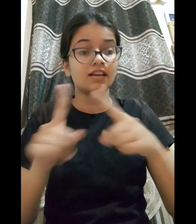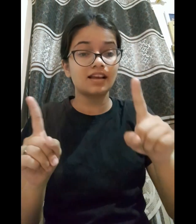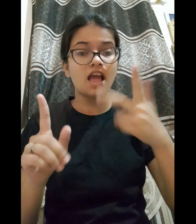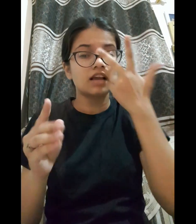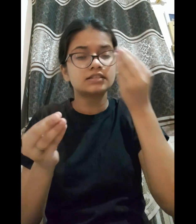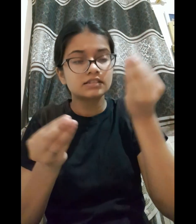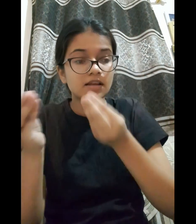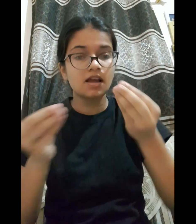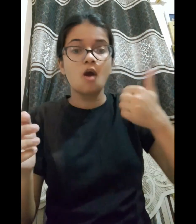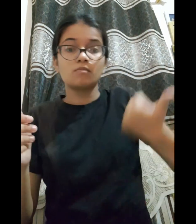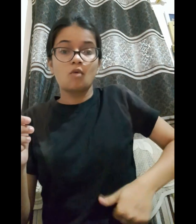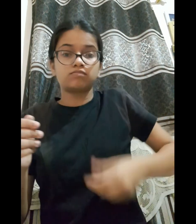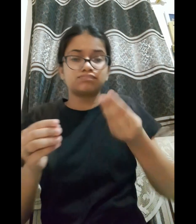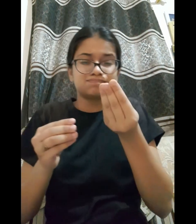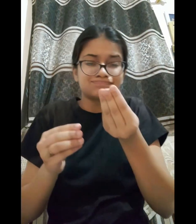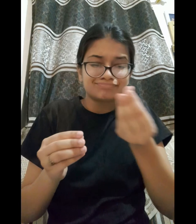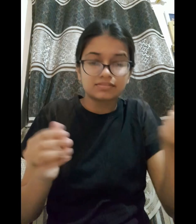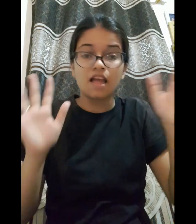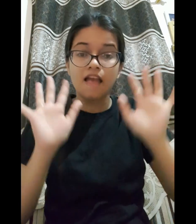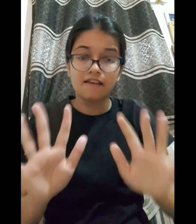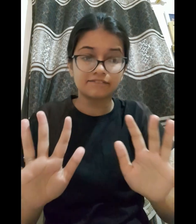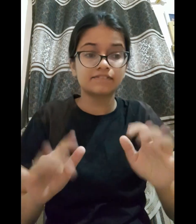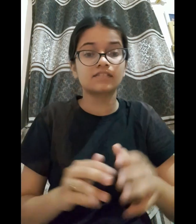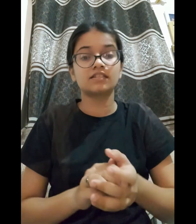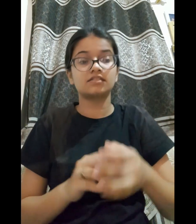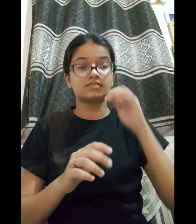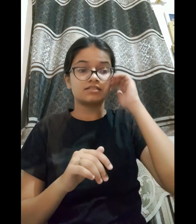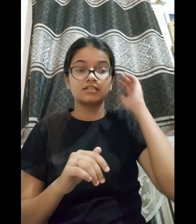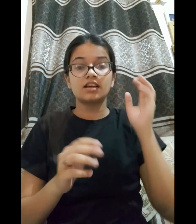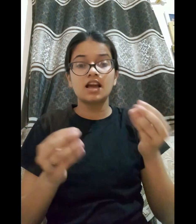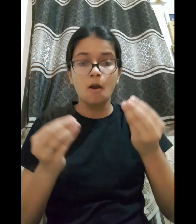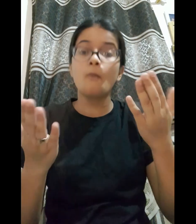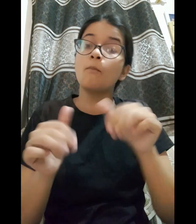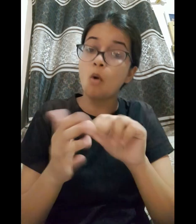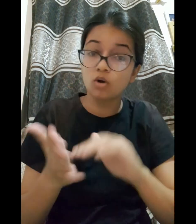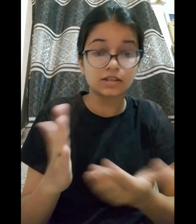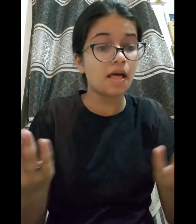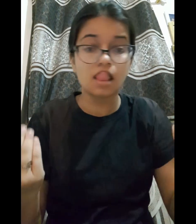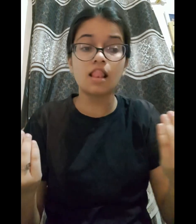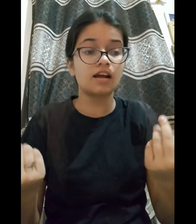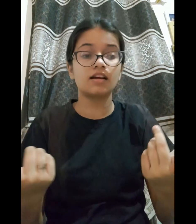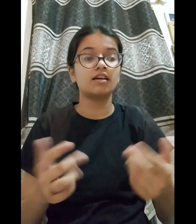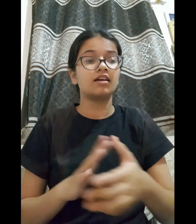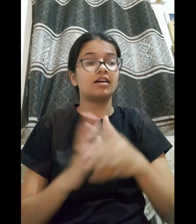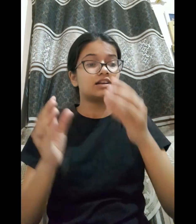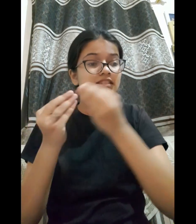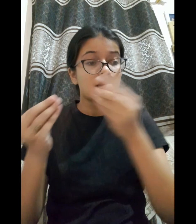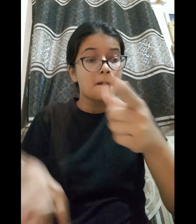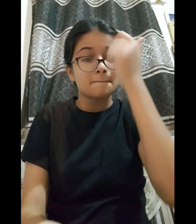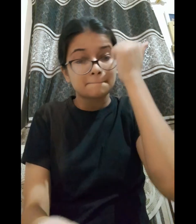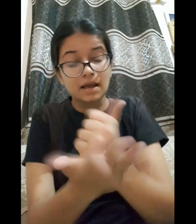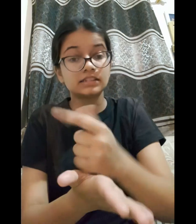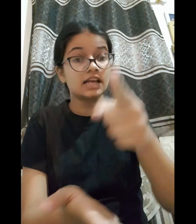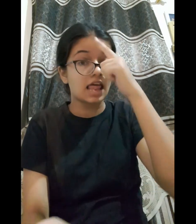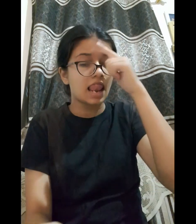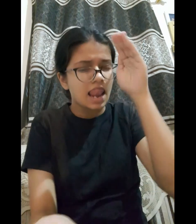Occasionally loose motions also. But any or all of these are possible. And this is something which you must keep